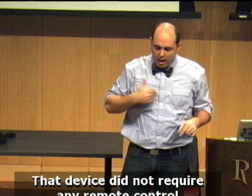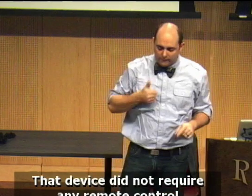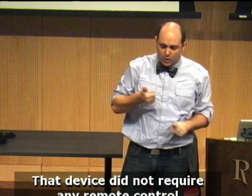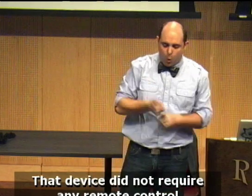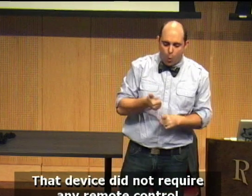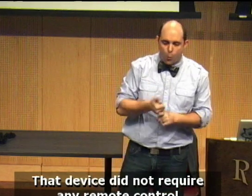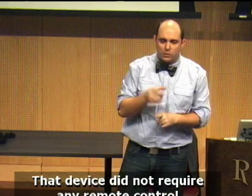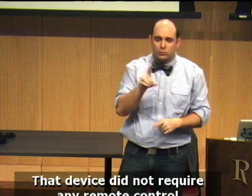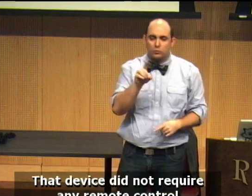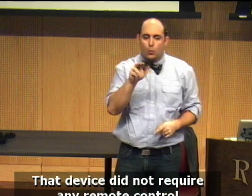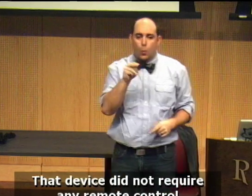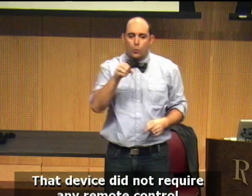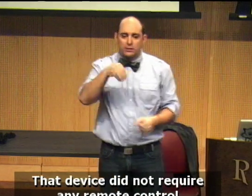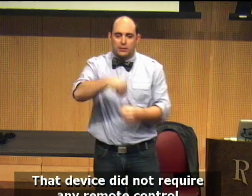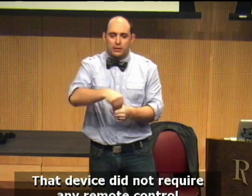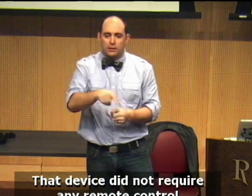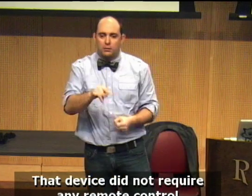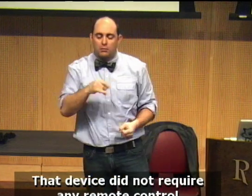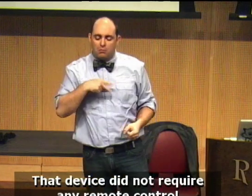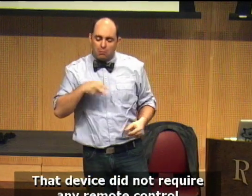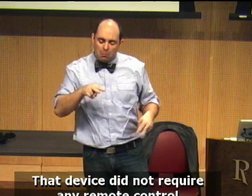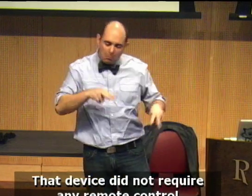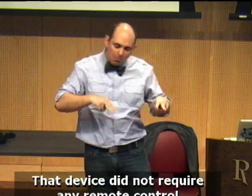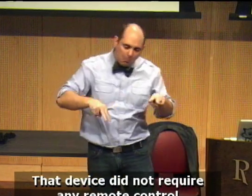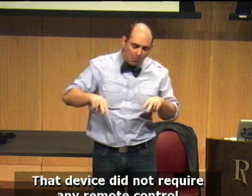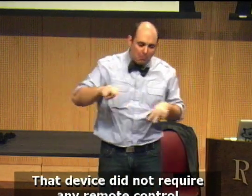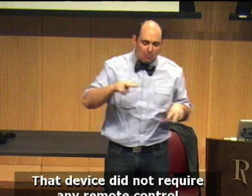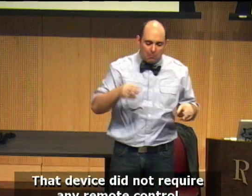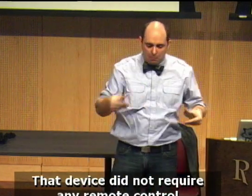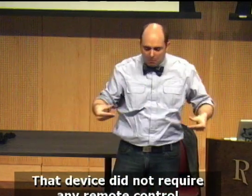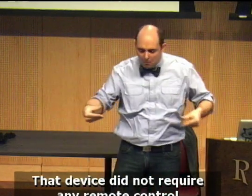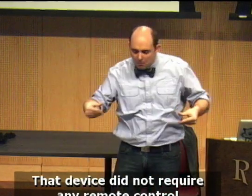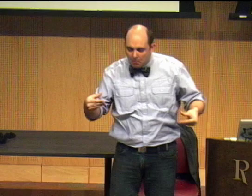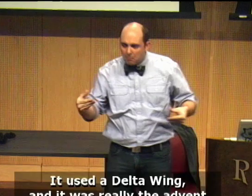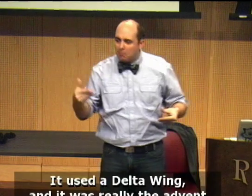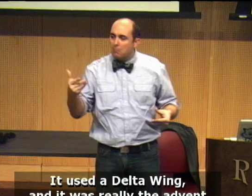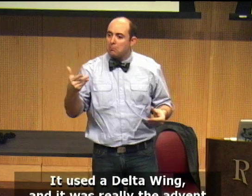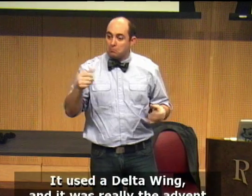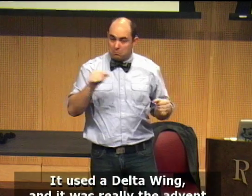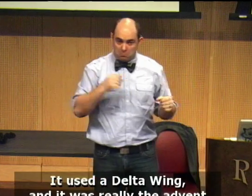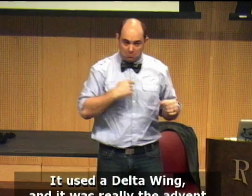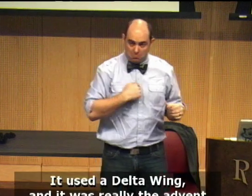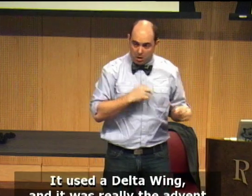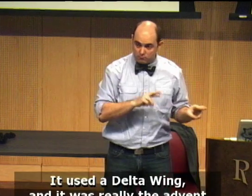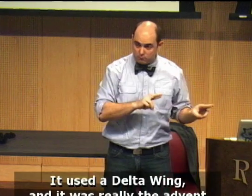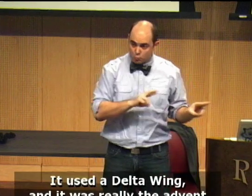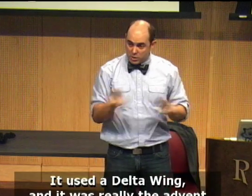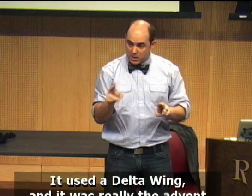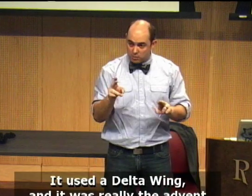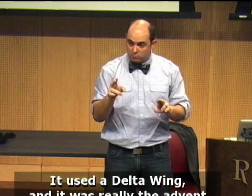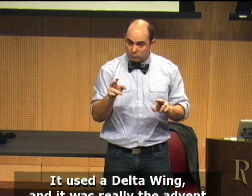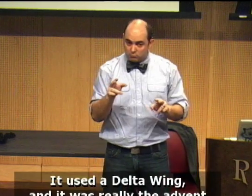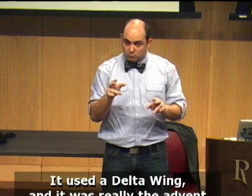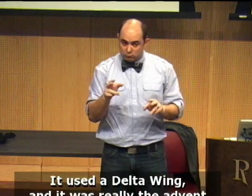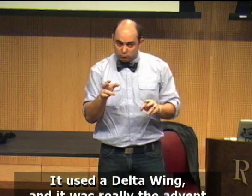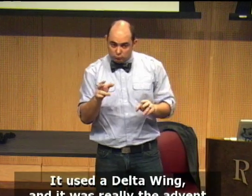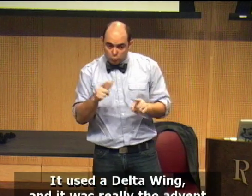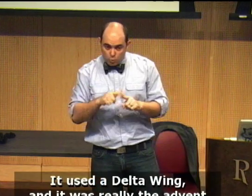device did not require any remote control apparatuses. It used a delta wing, and it was really